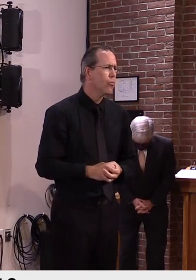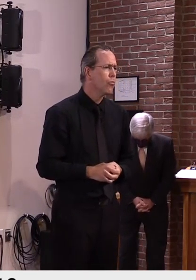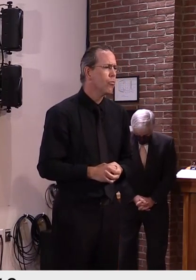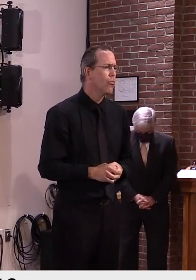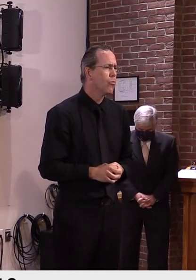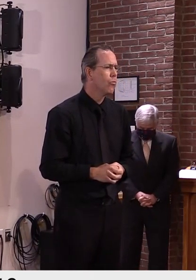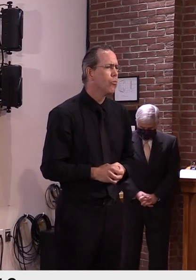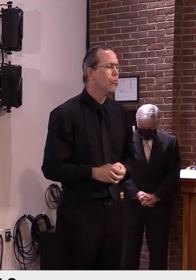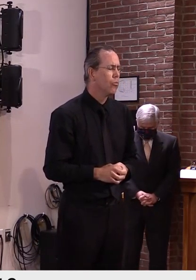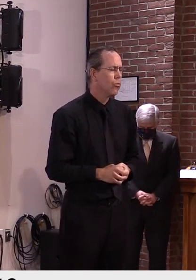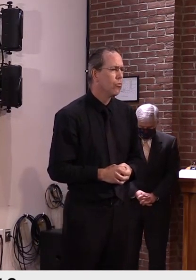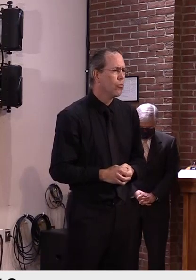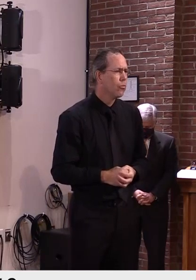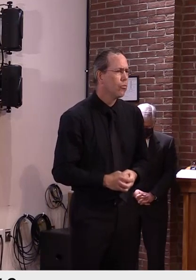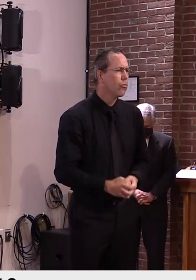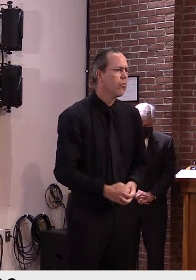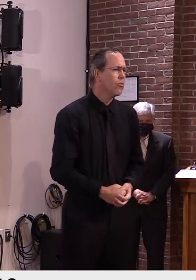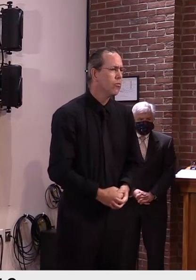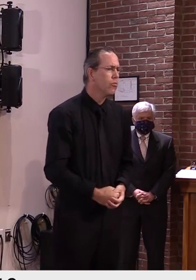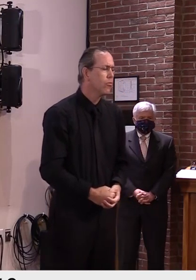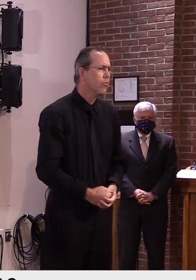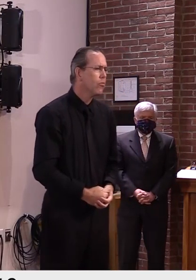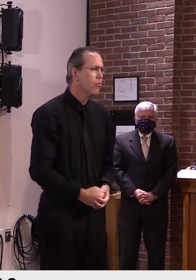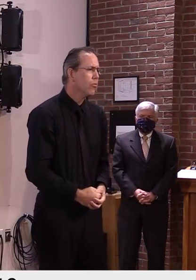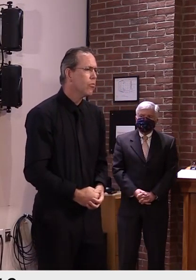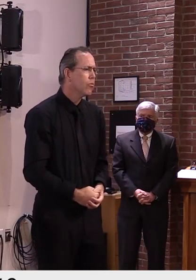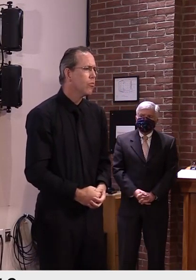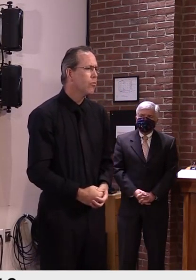death of Sotomayor,